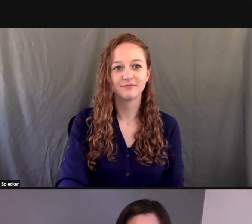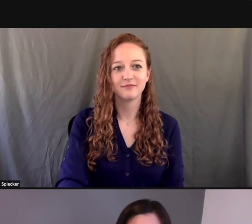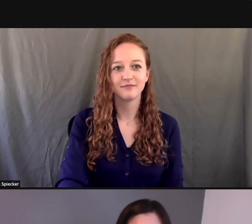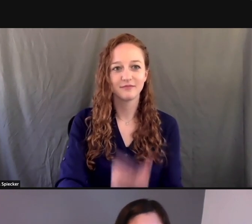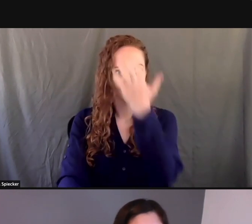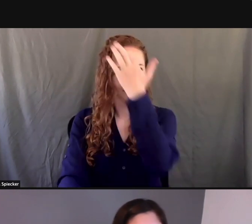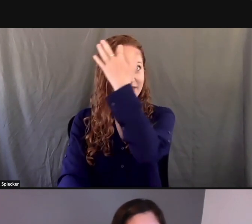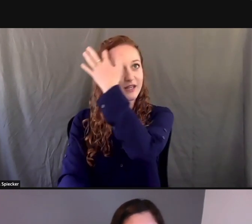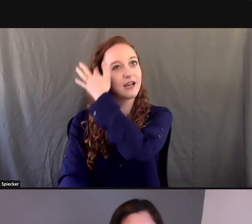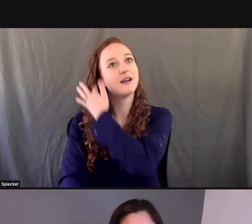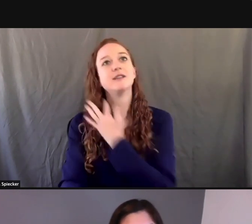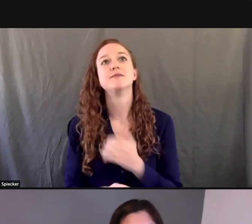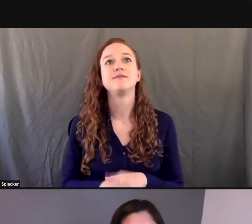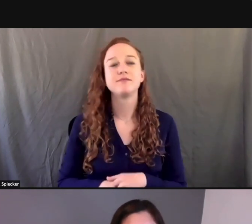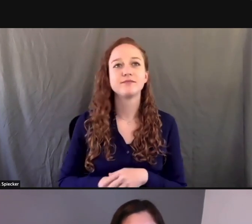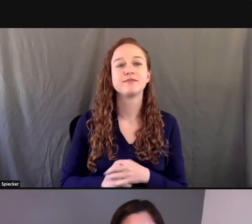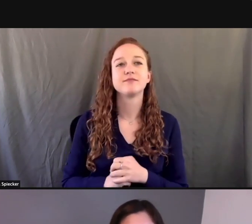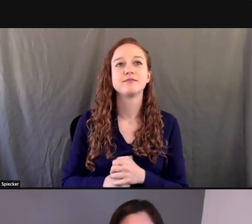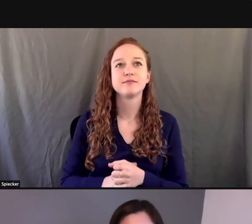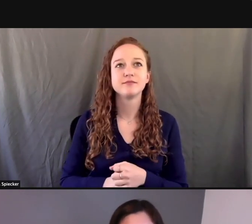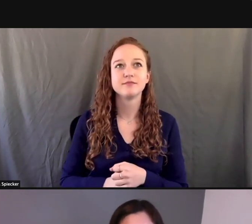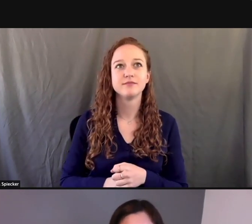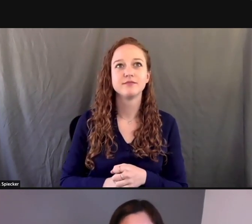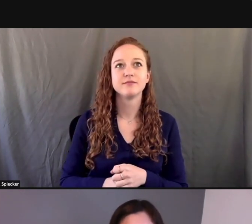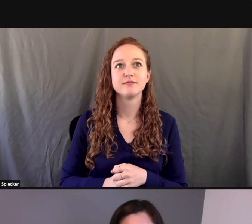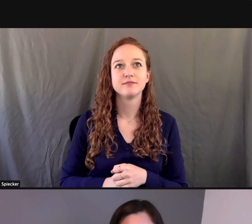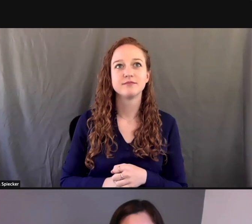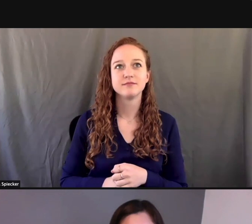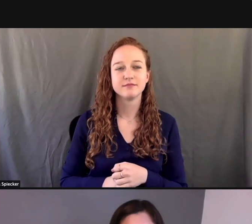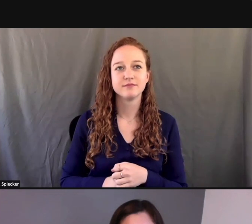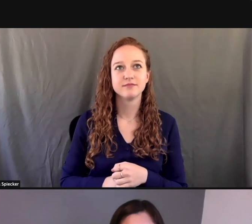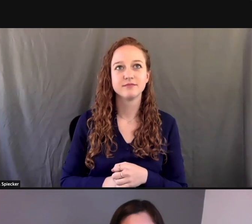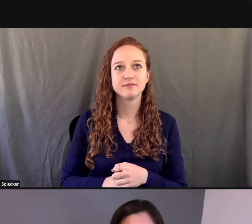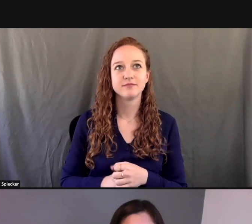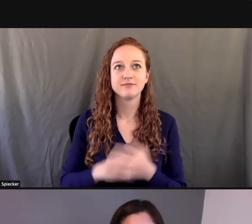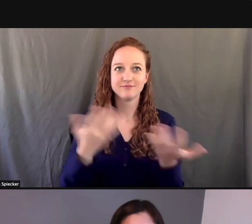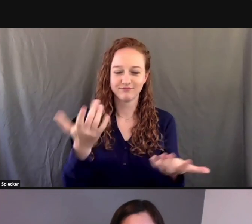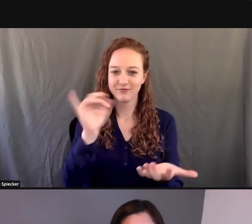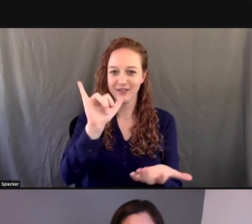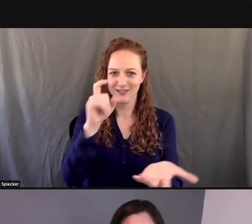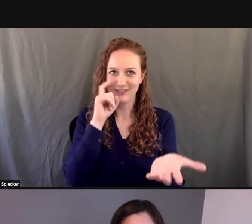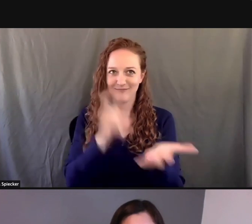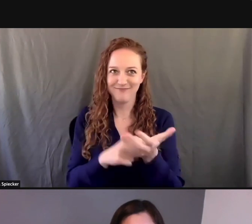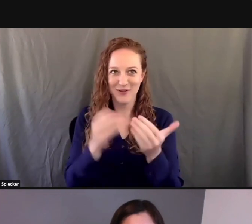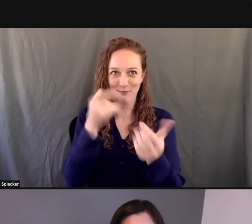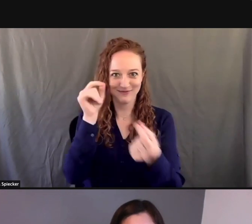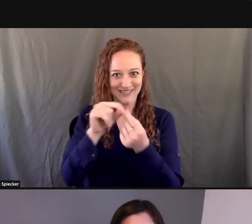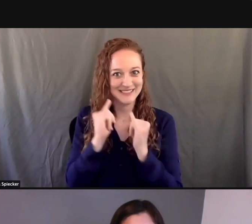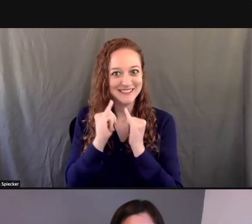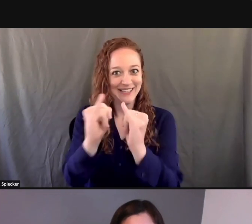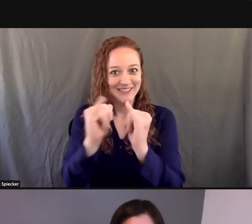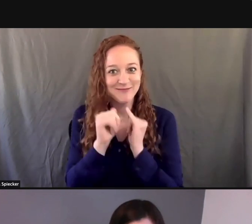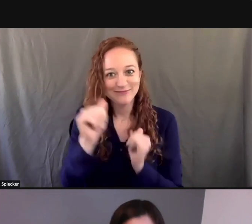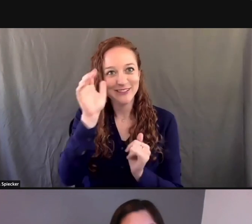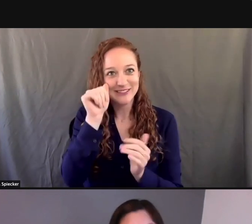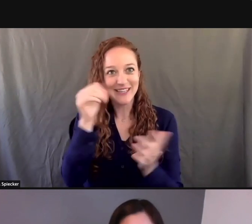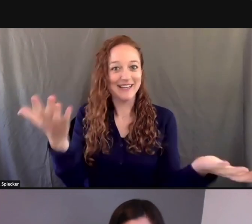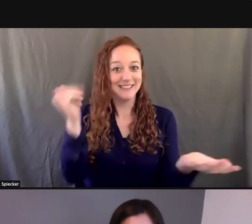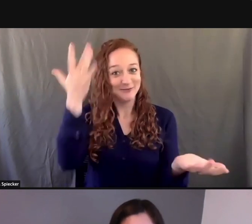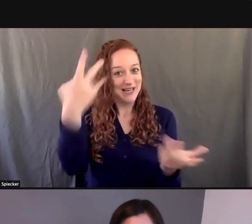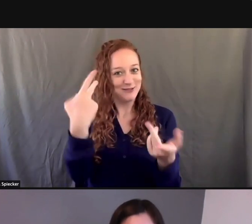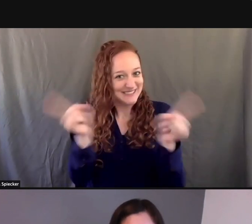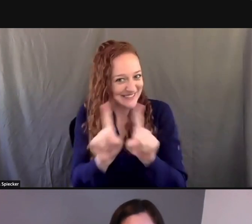my MS in marine biology. Then I went back over to Oregon State